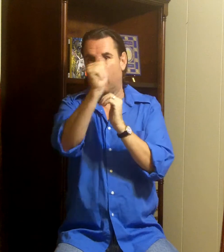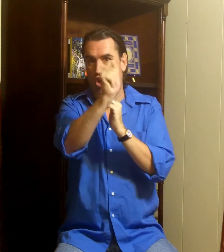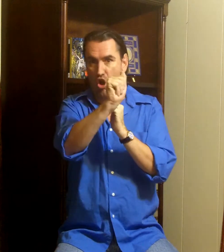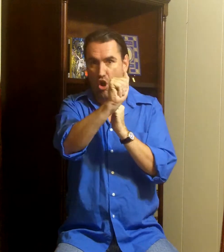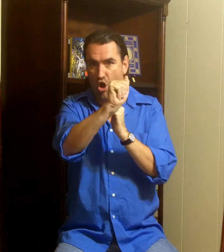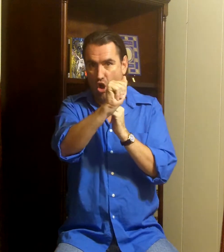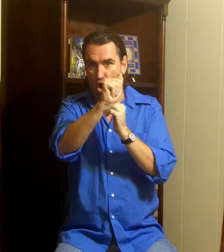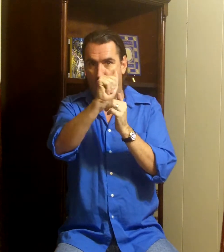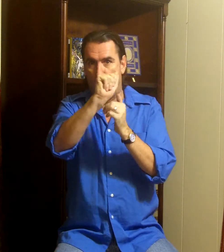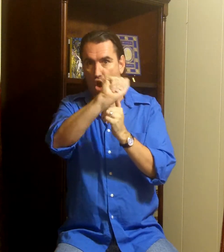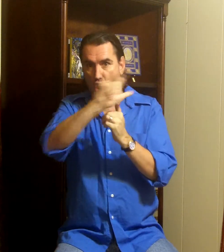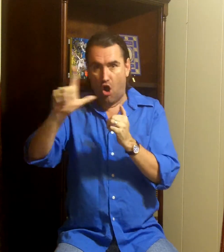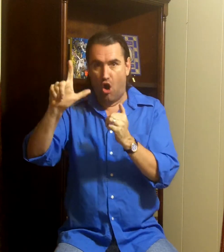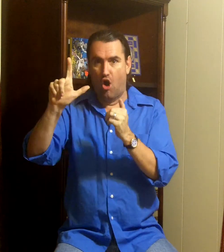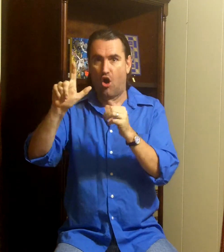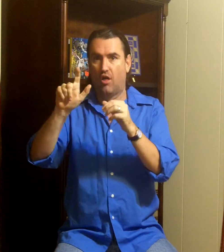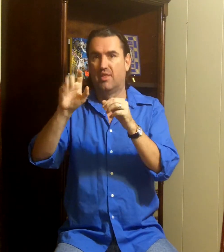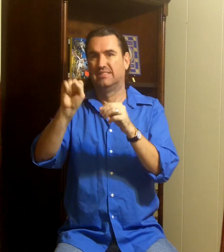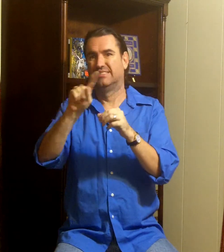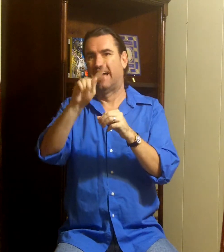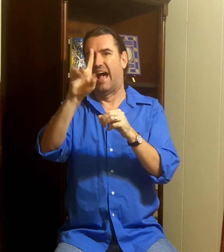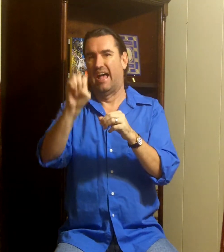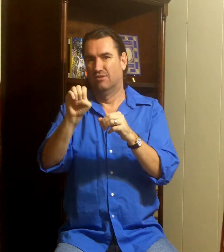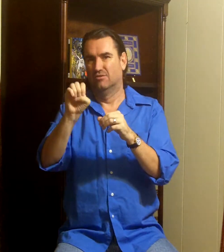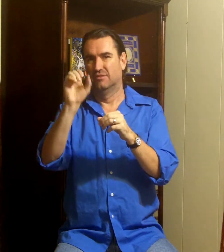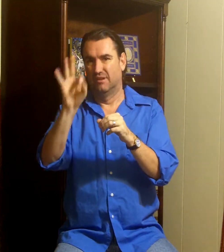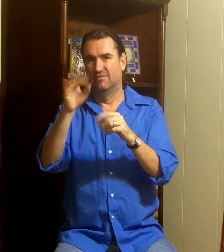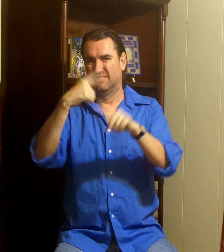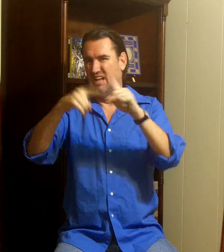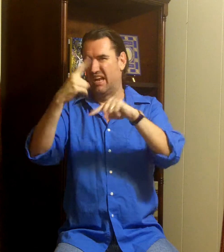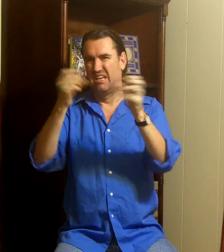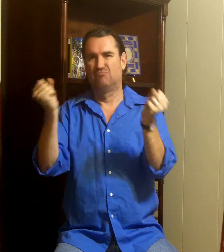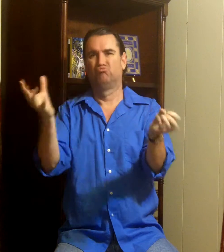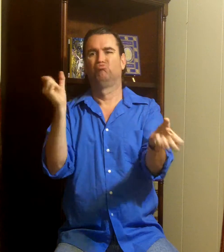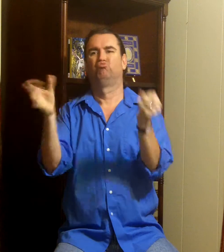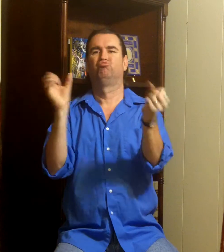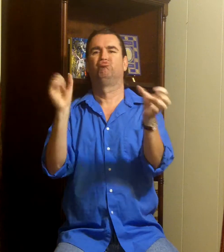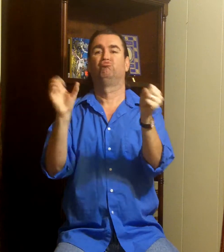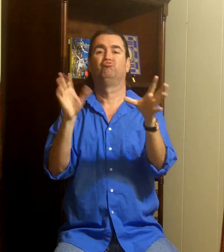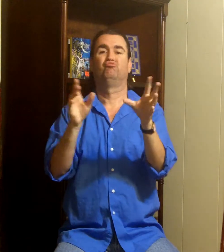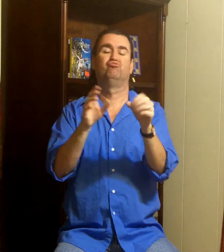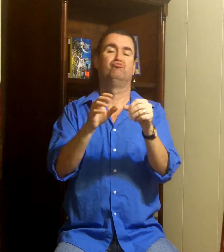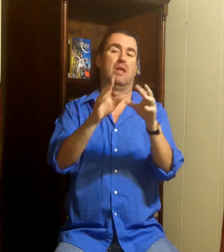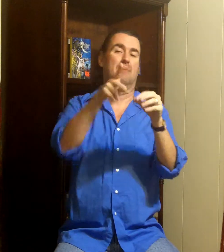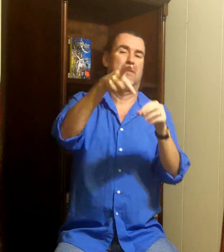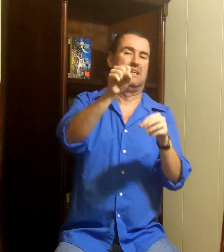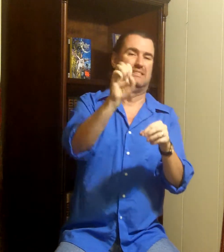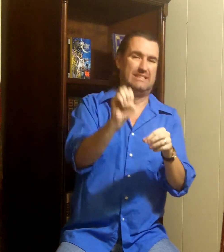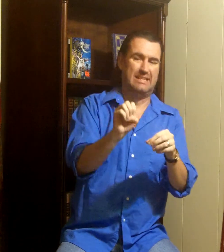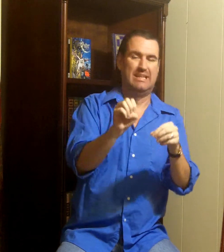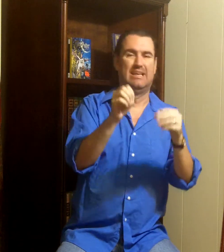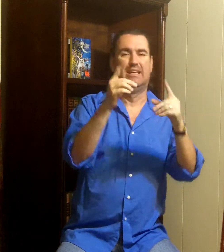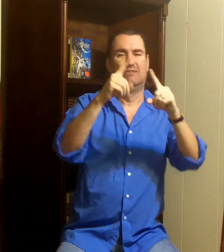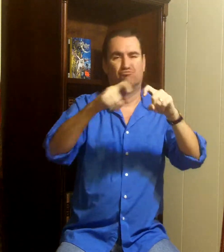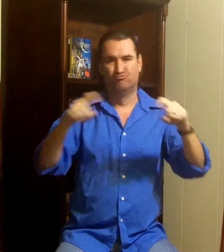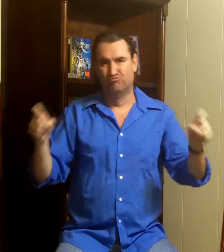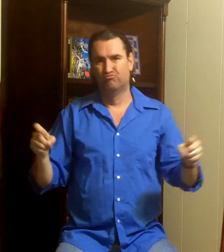the information appropriately as it comes up. So they don't separate out, like, say, you're going to sit for certificate